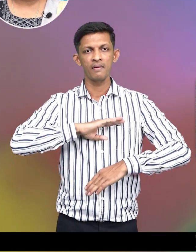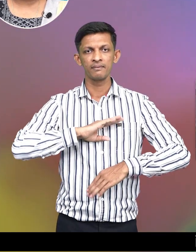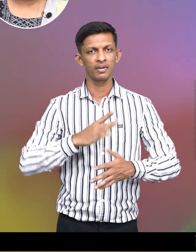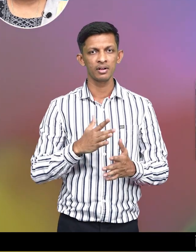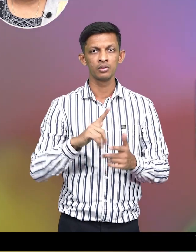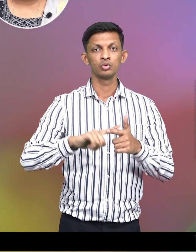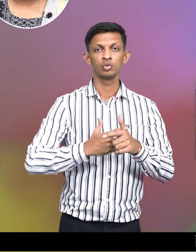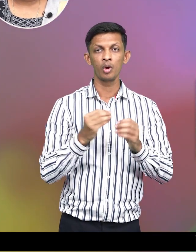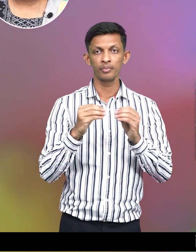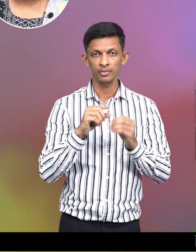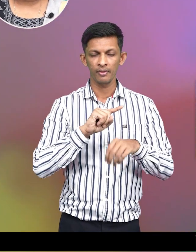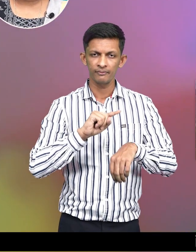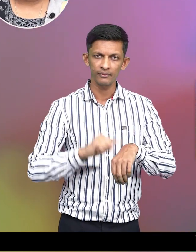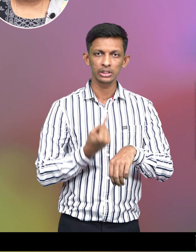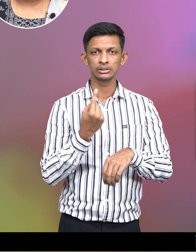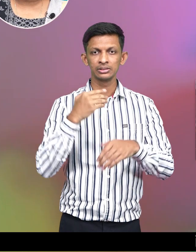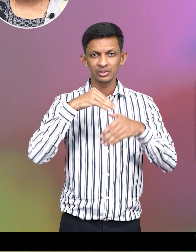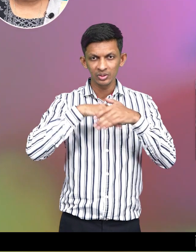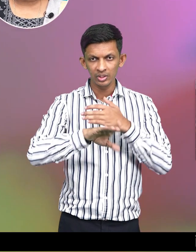rural areas.